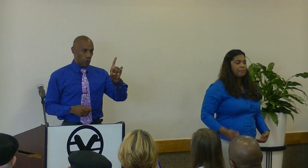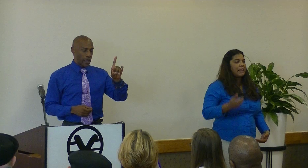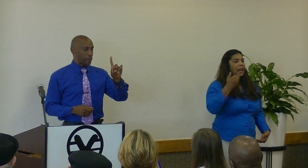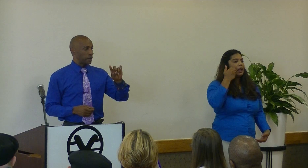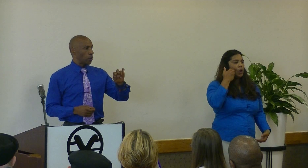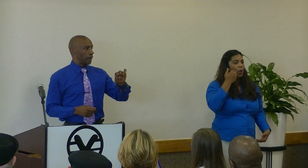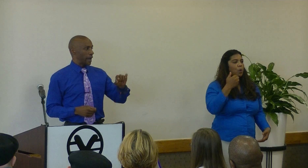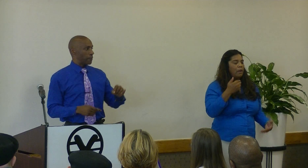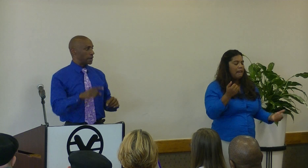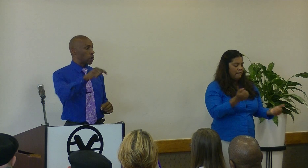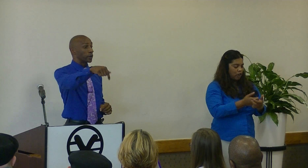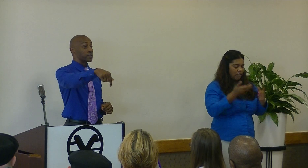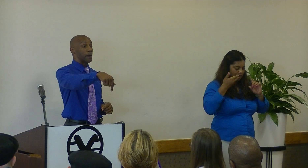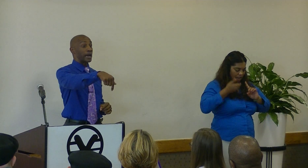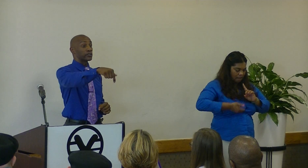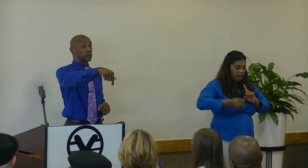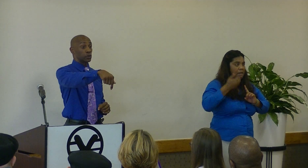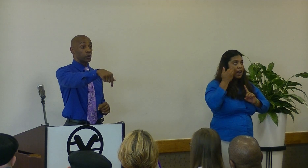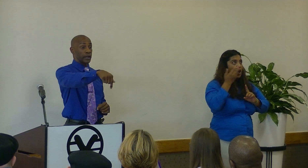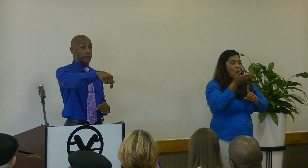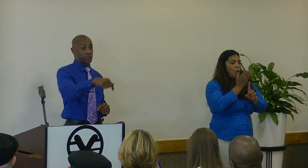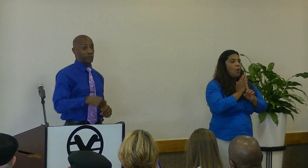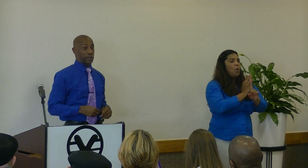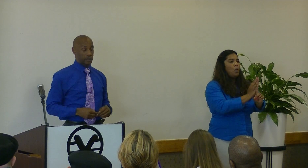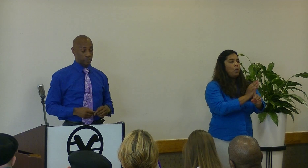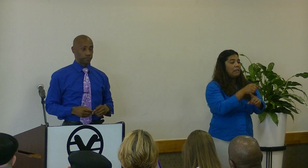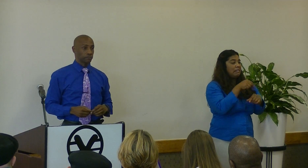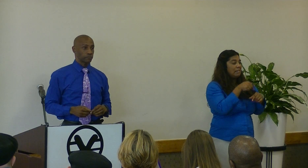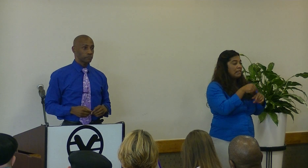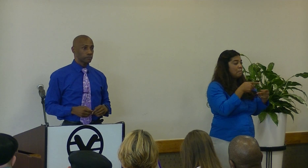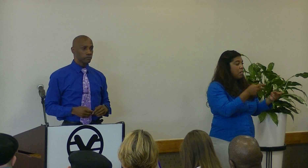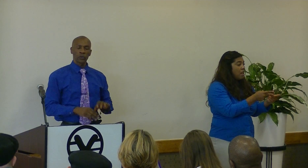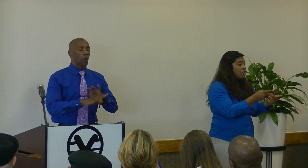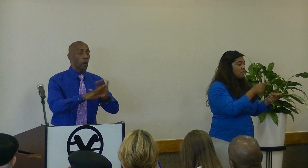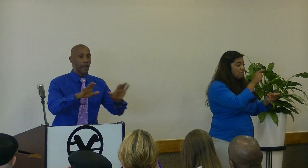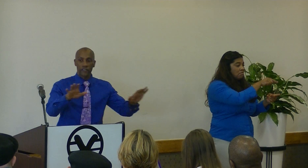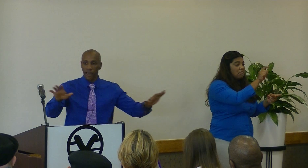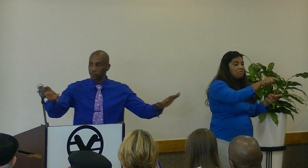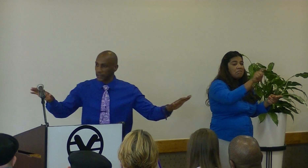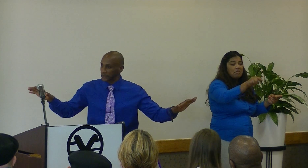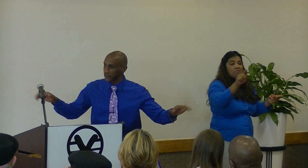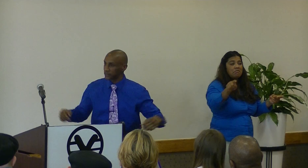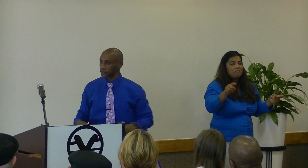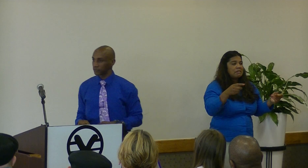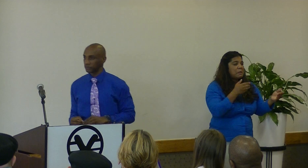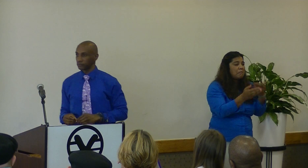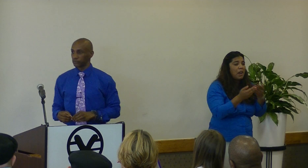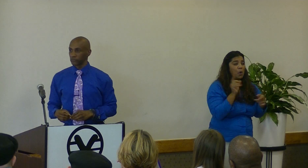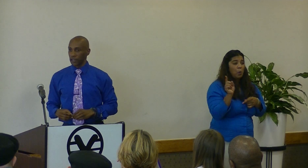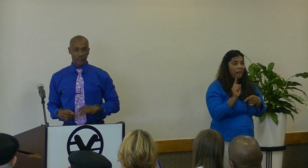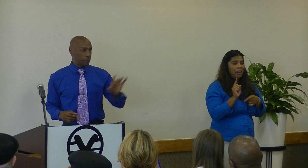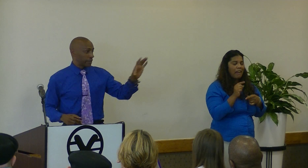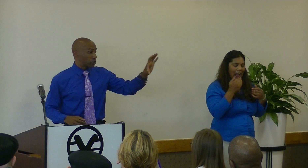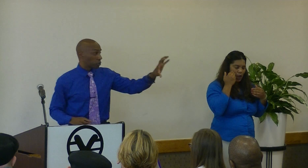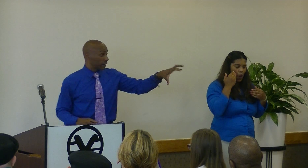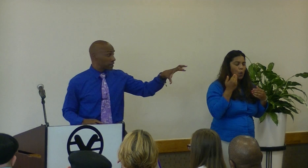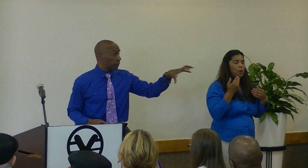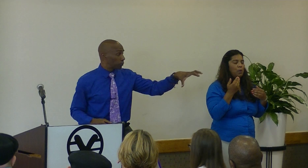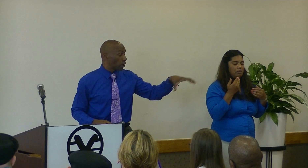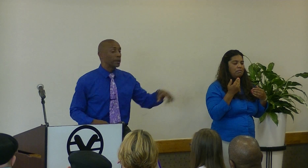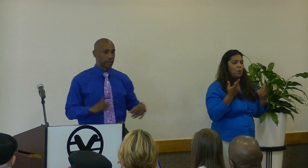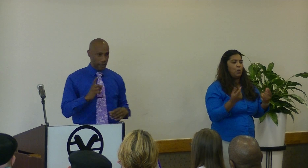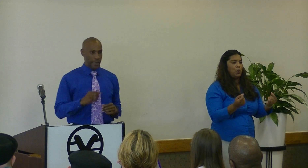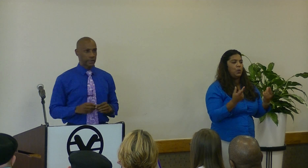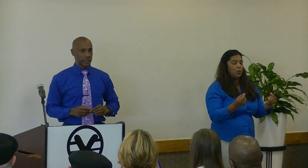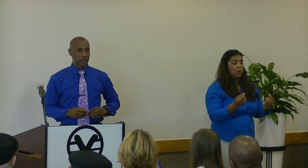if I know who I am and I know what I am, I know what is mine to do in this place. Wherever that place is. If that place is your place